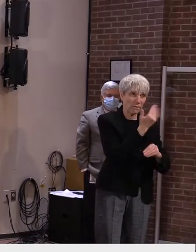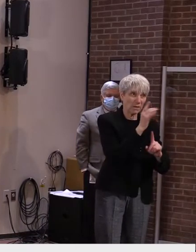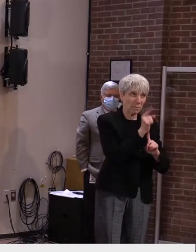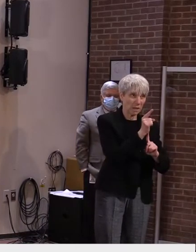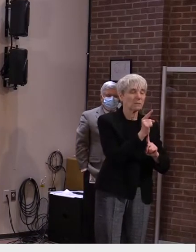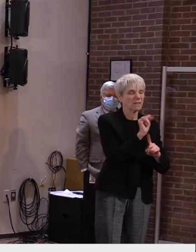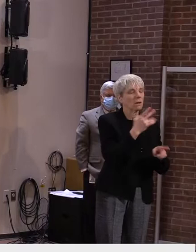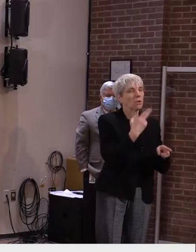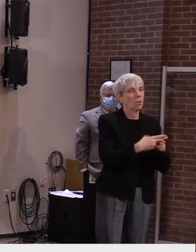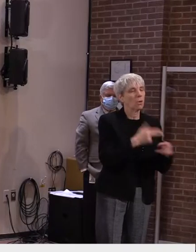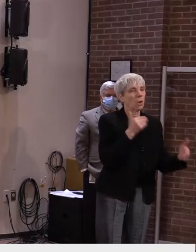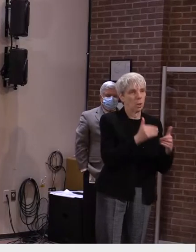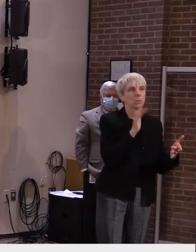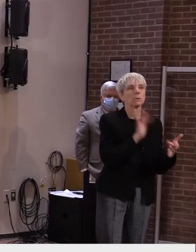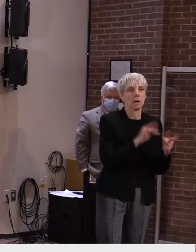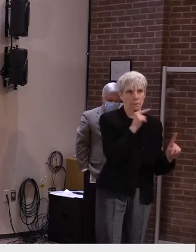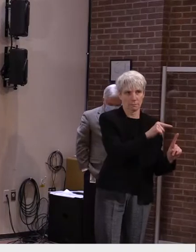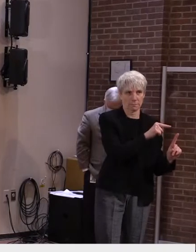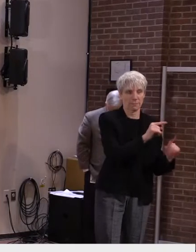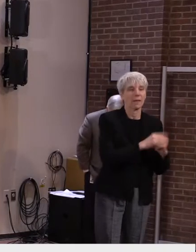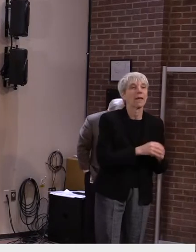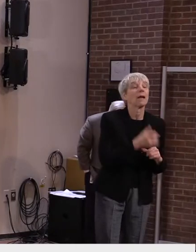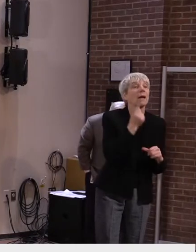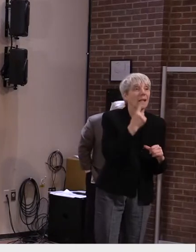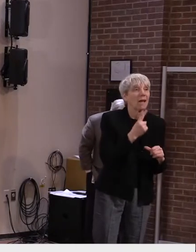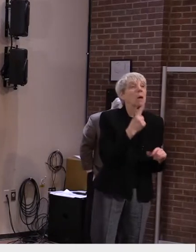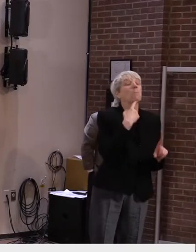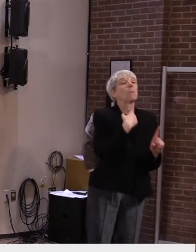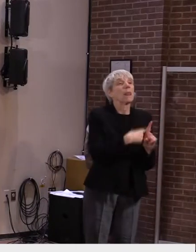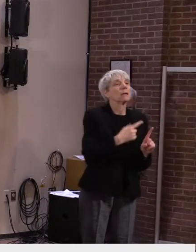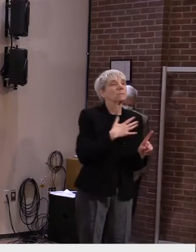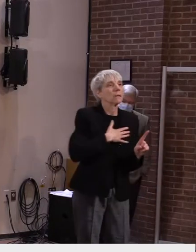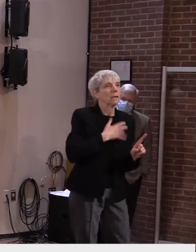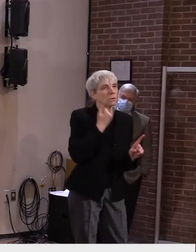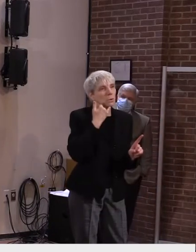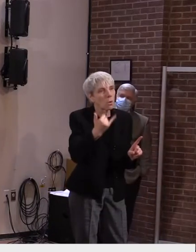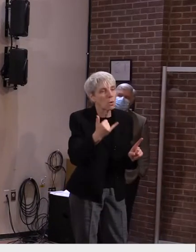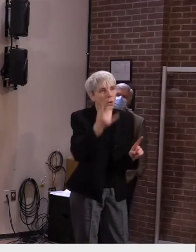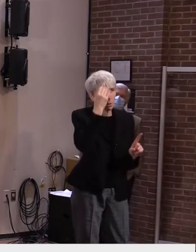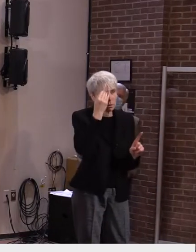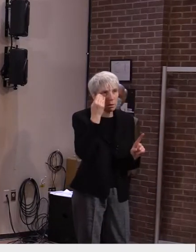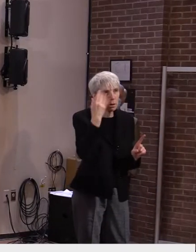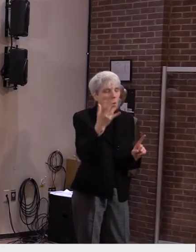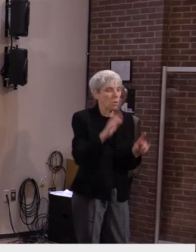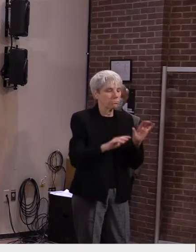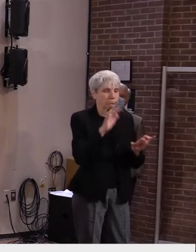We also ask that you report your result to the health department at